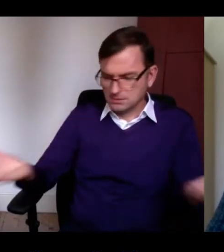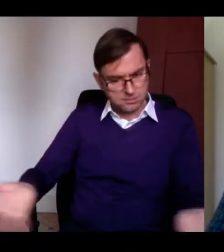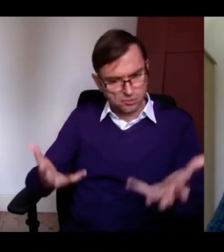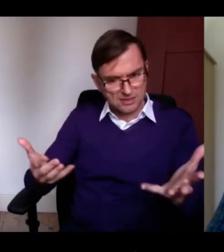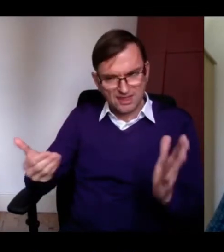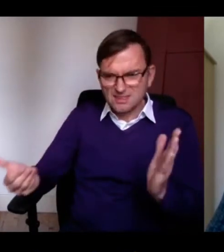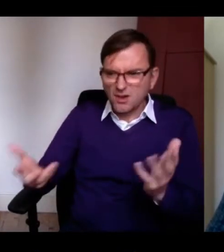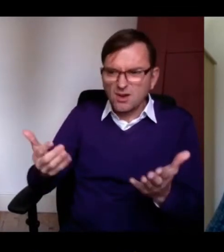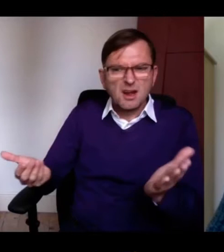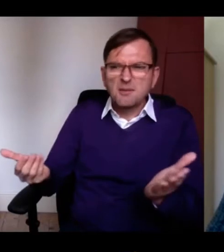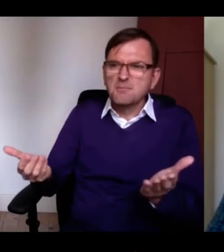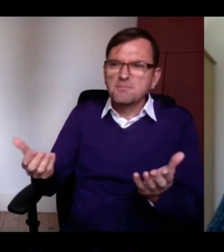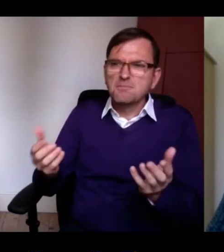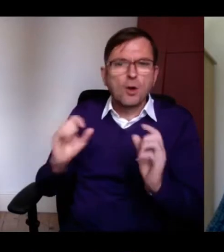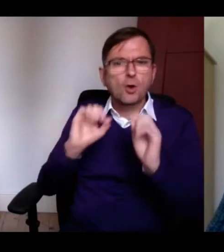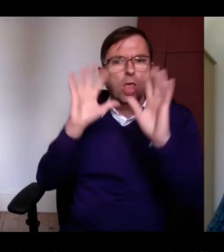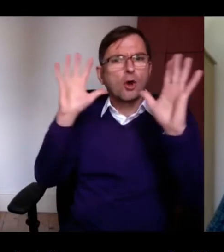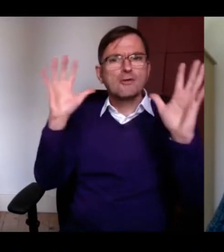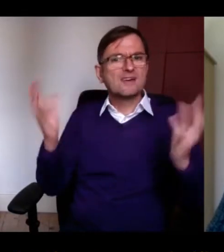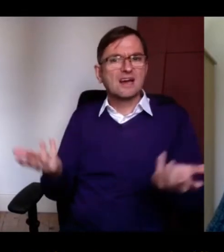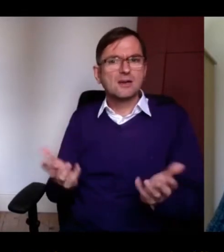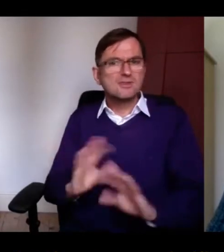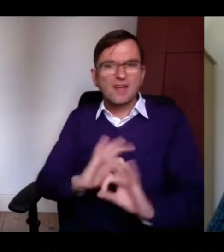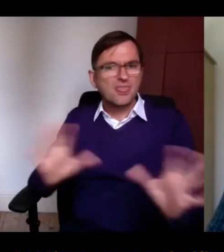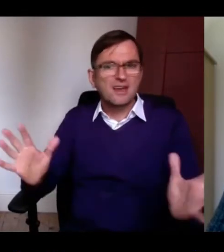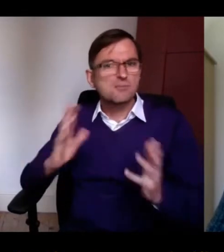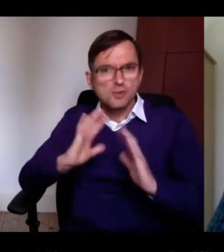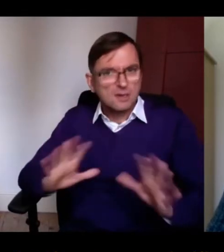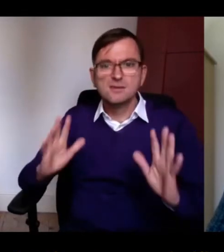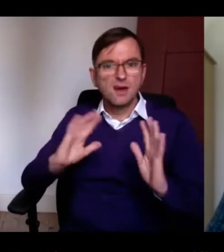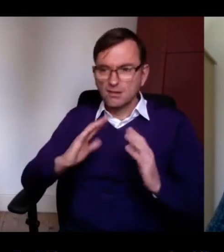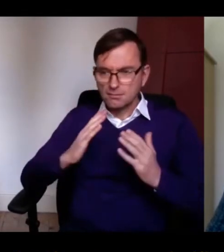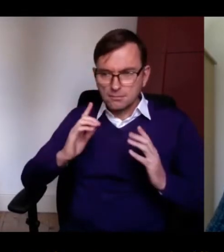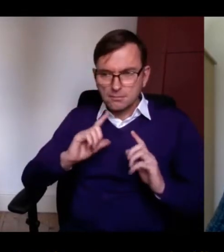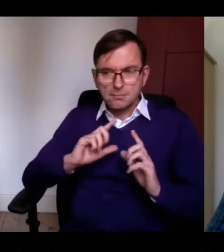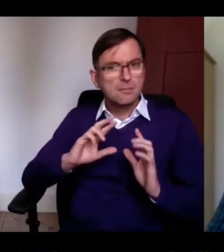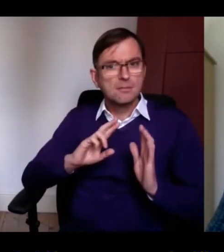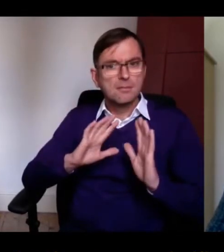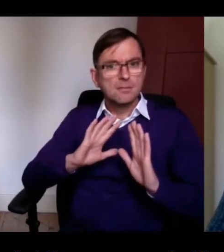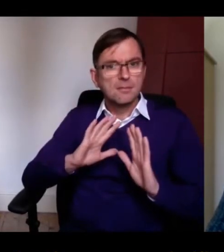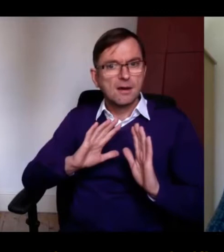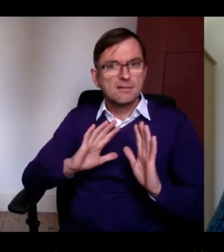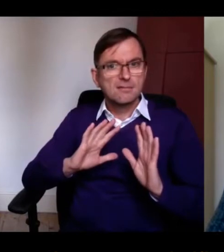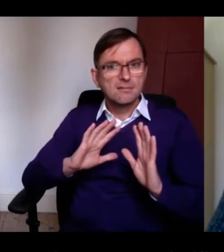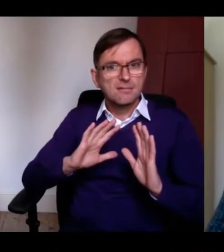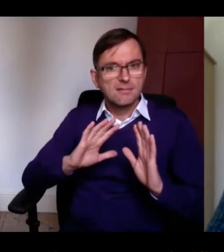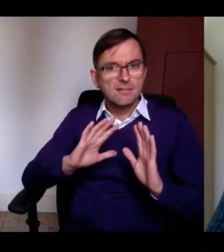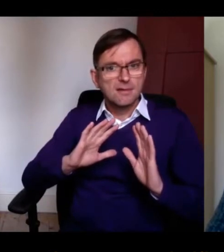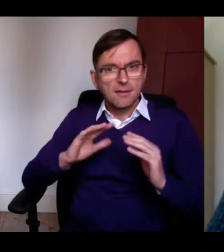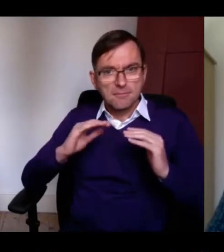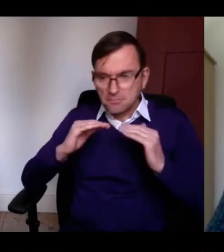I don't, even sure what the word is, but there was no glorification. There was no, you know,